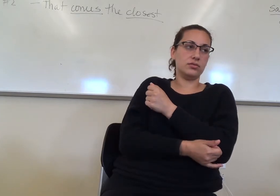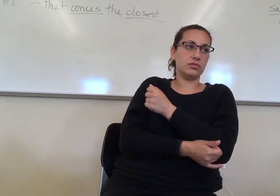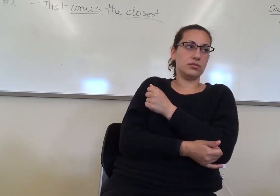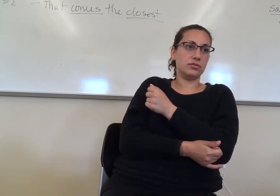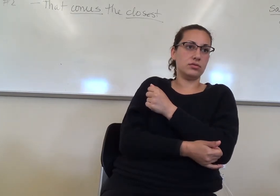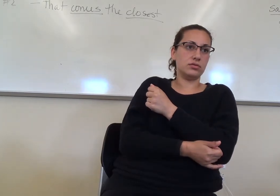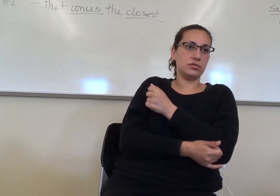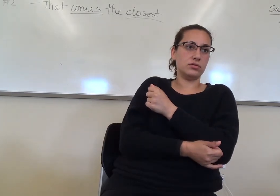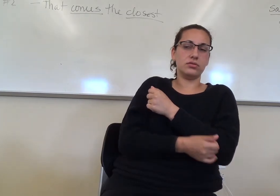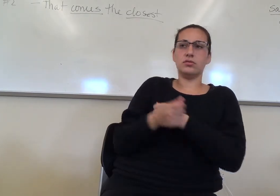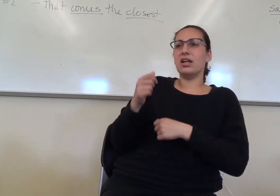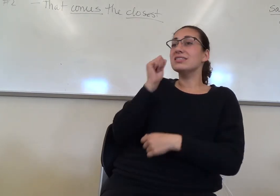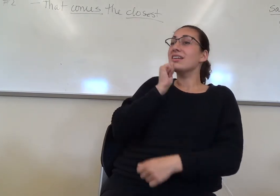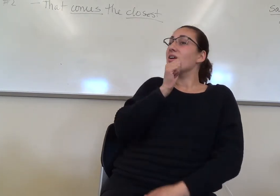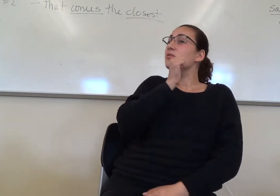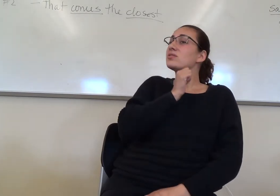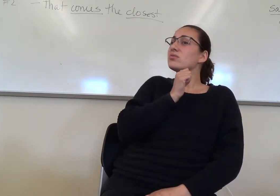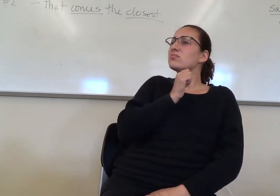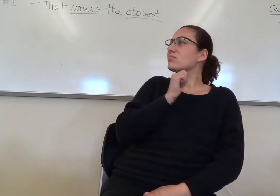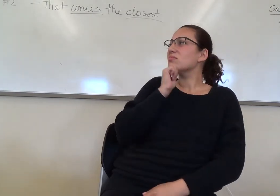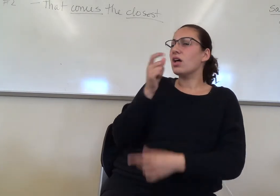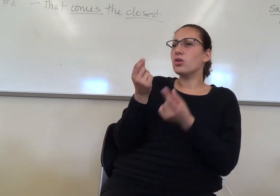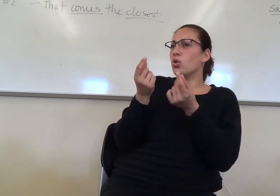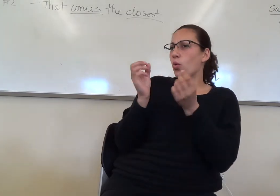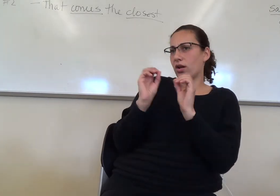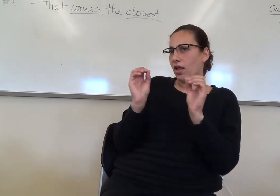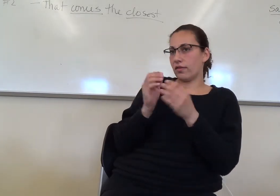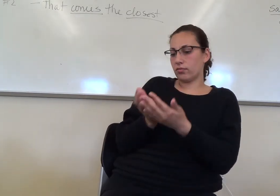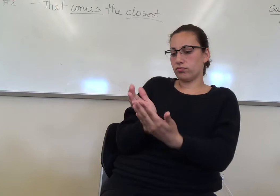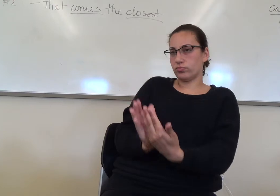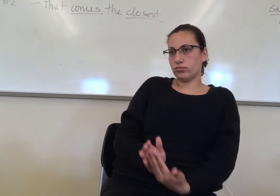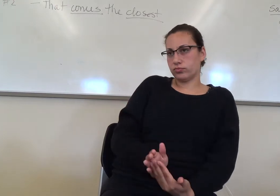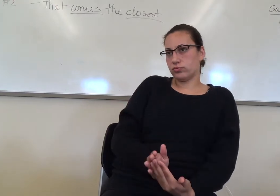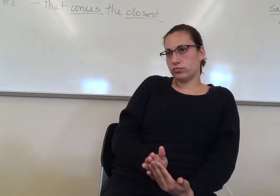because Arizona isn't doing anything, it's just sitting there.